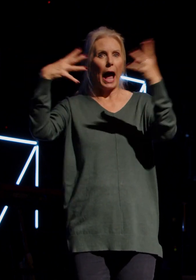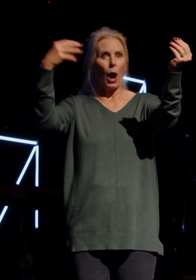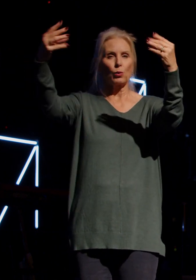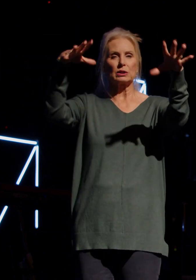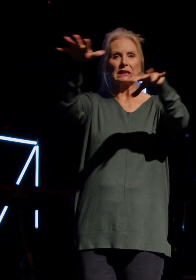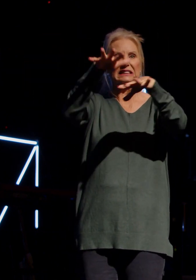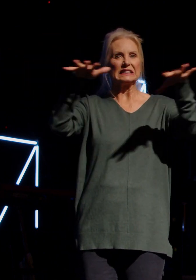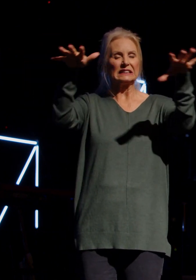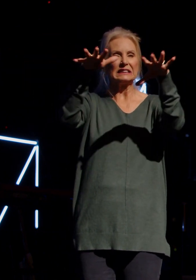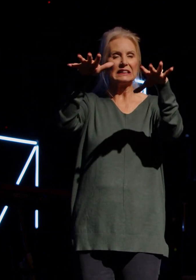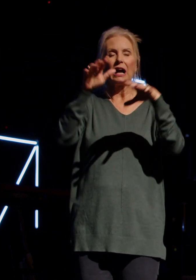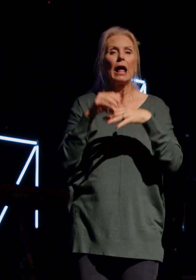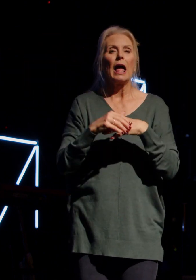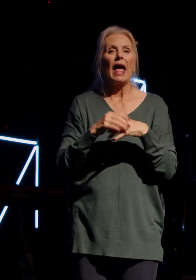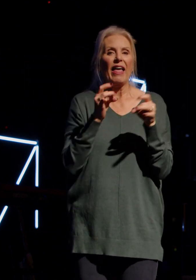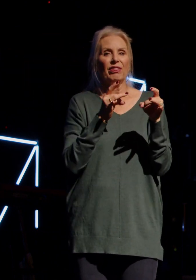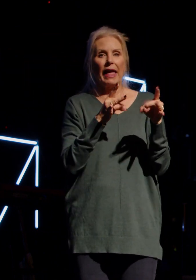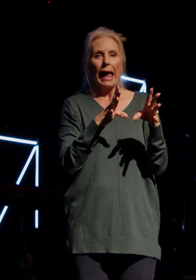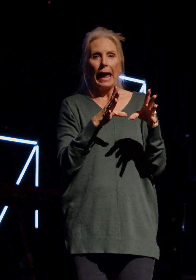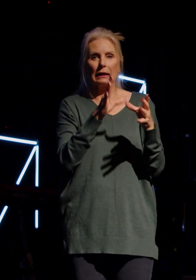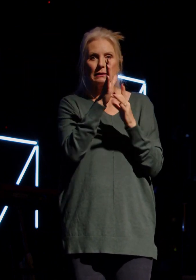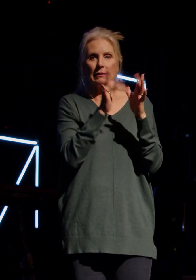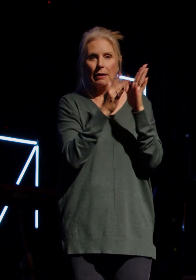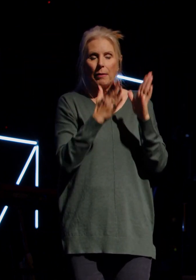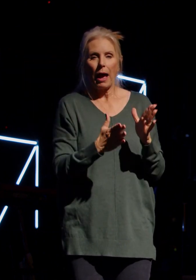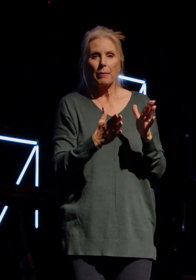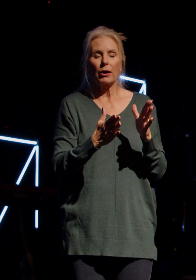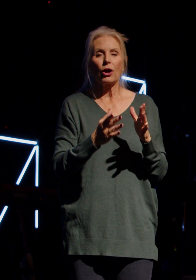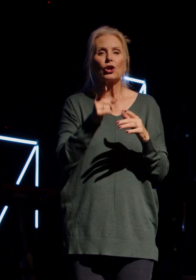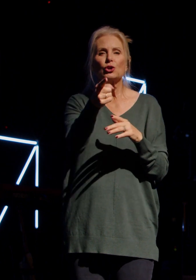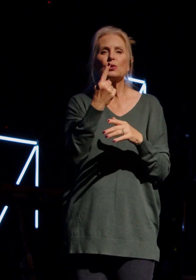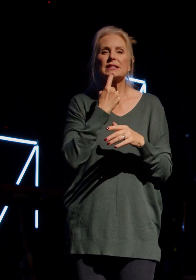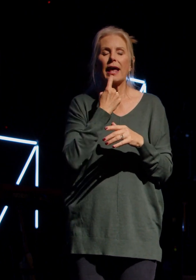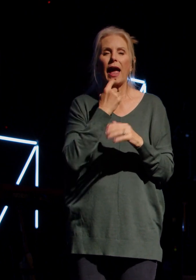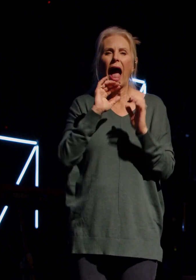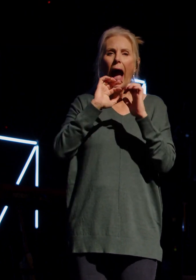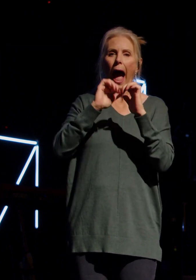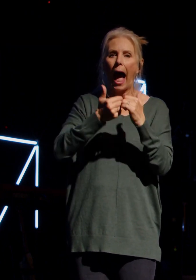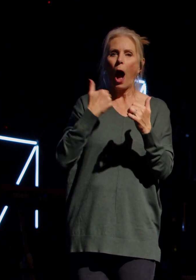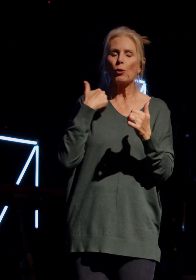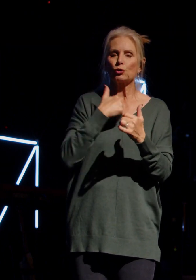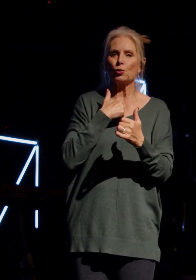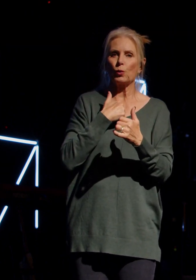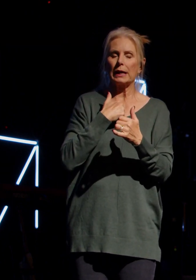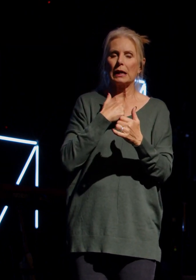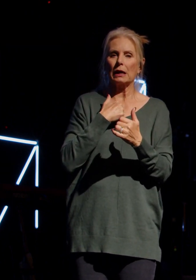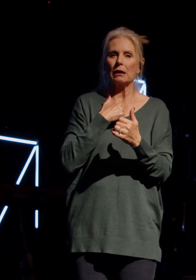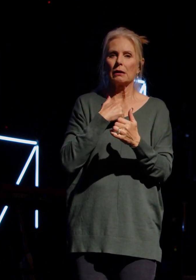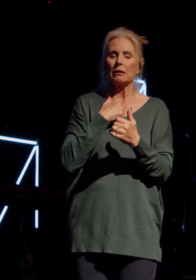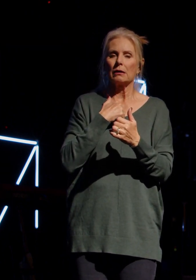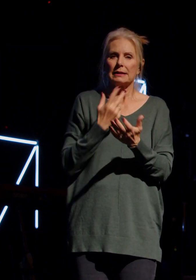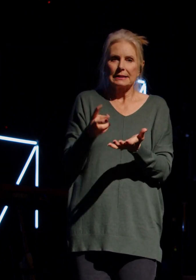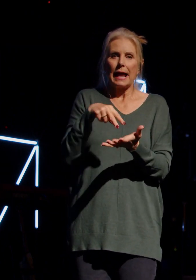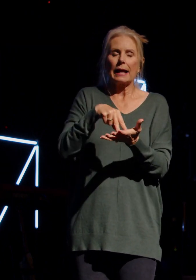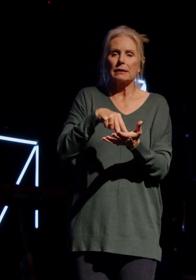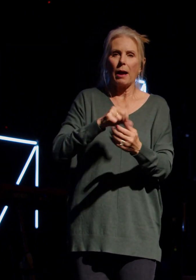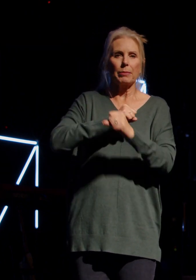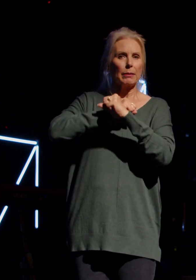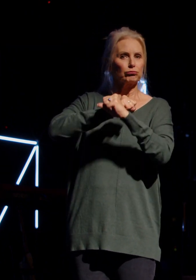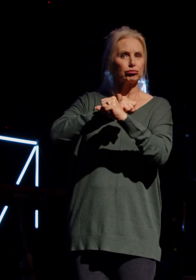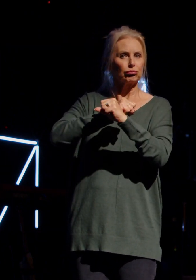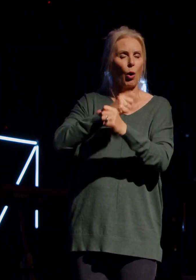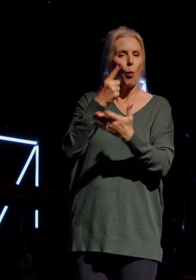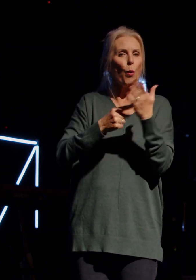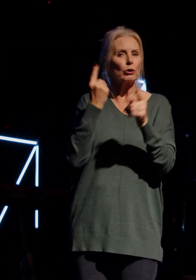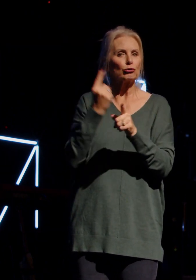from biblical truth. I mean, how do we stand up for what is true and biblical and not look over righteous? At the same